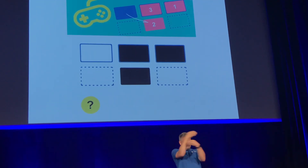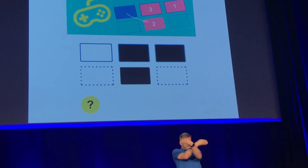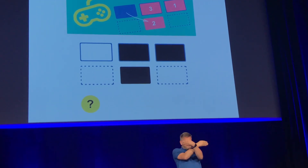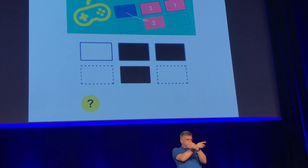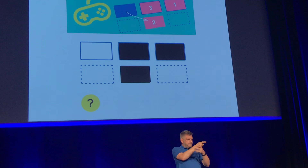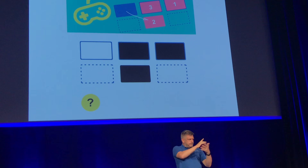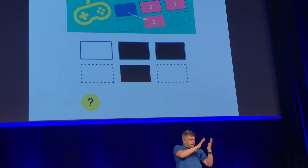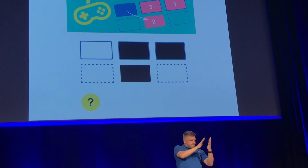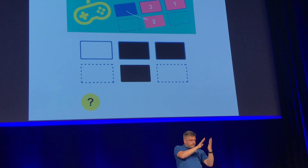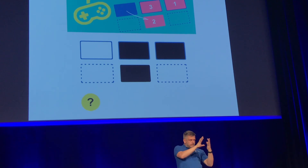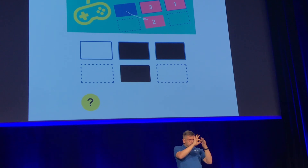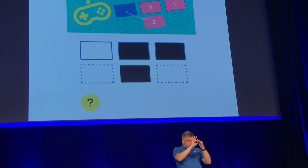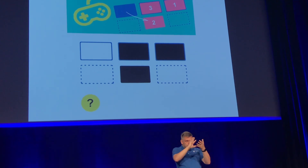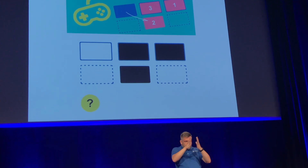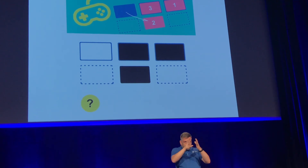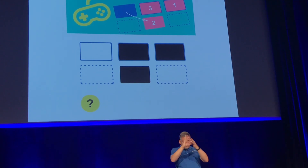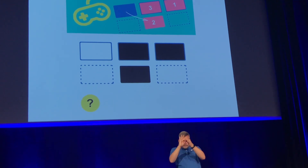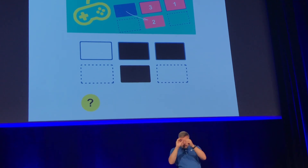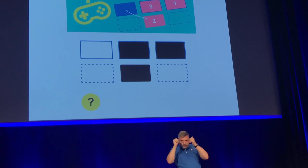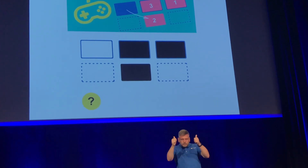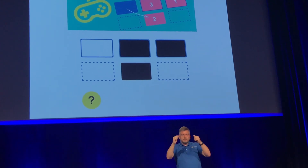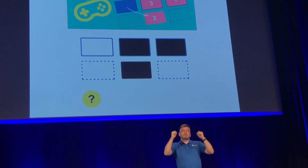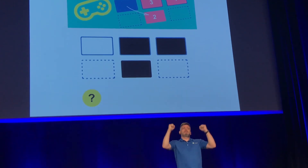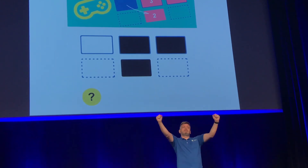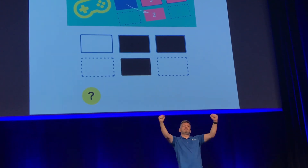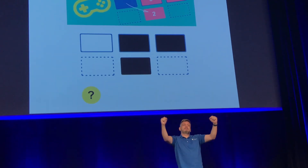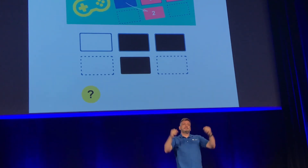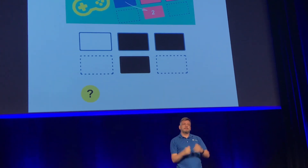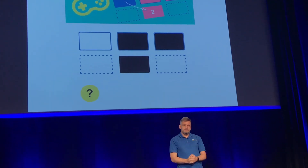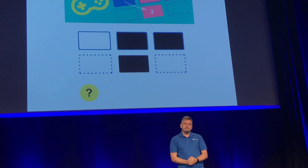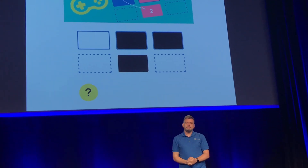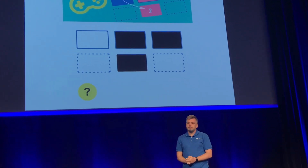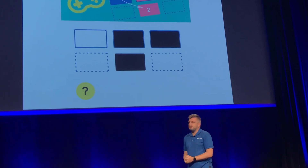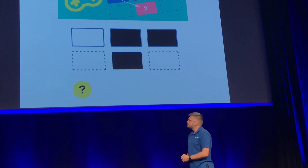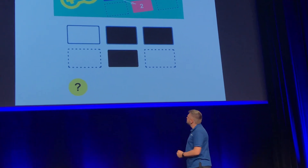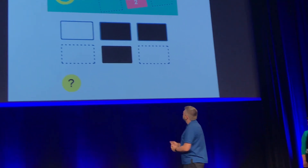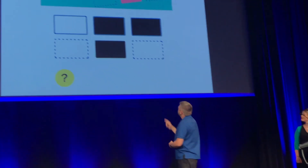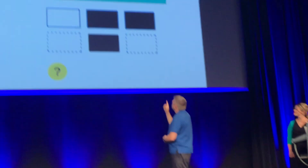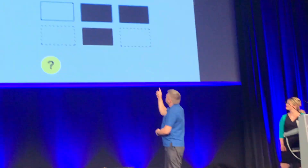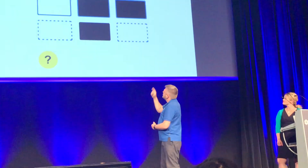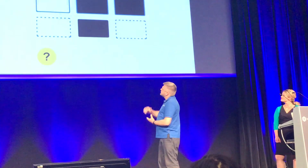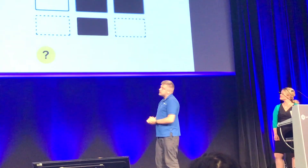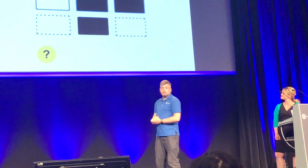Where you have to select the right sequence of signs to create a sentence.